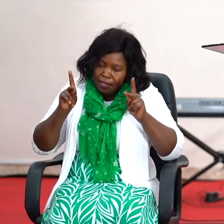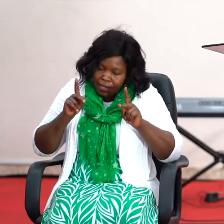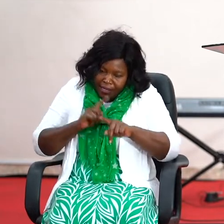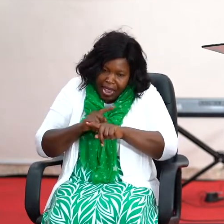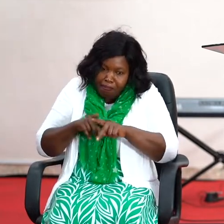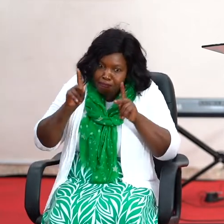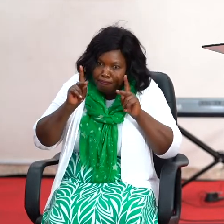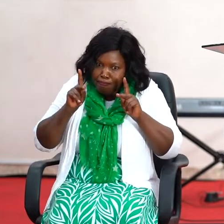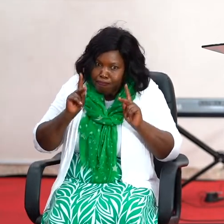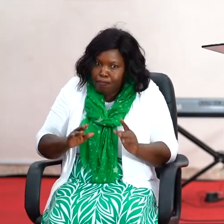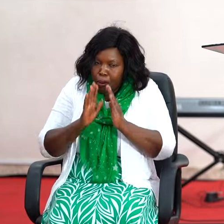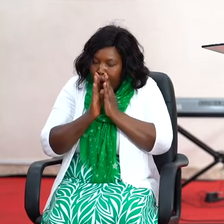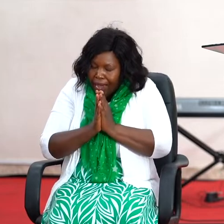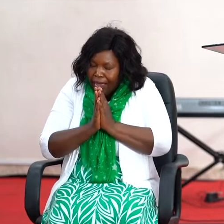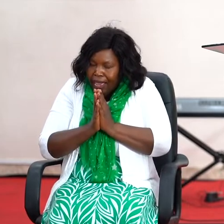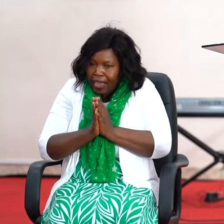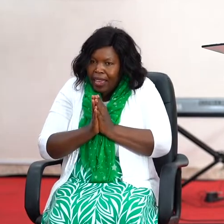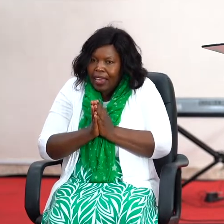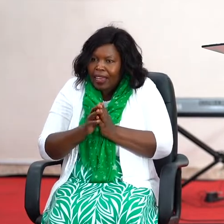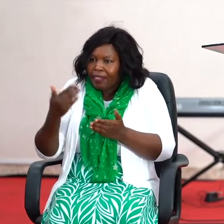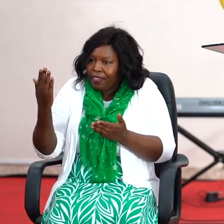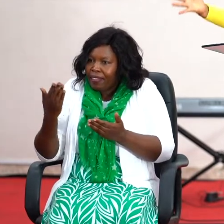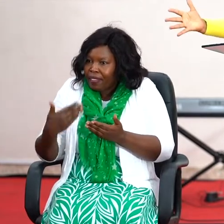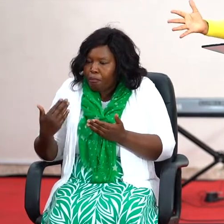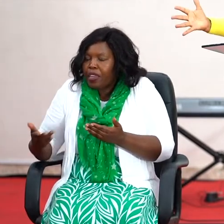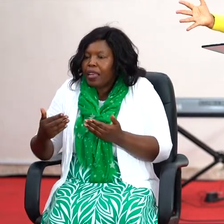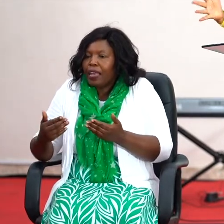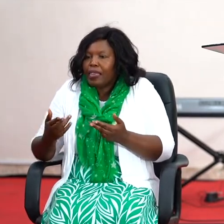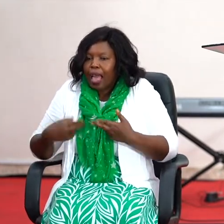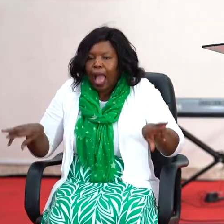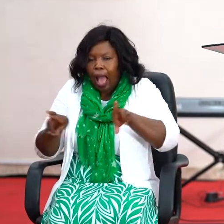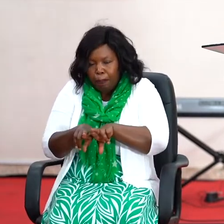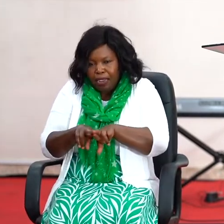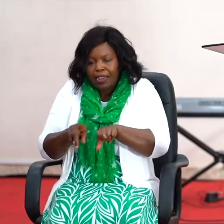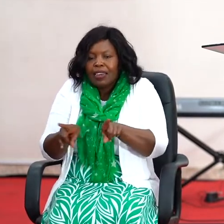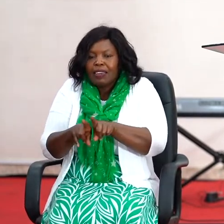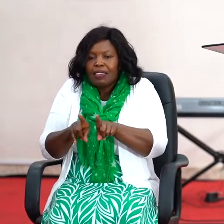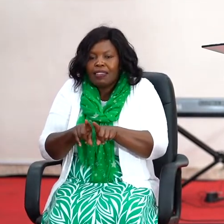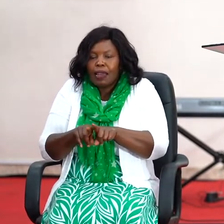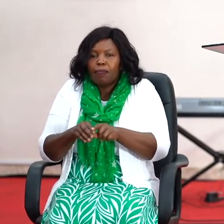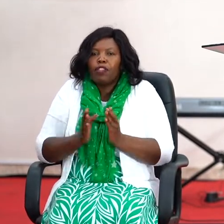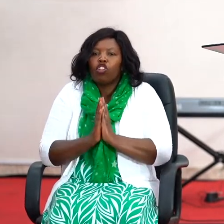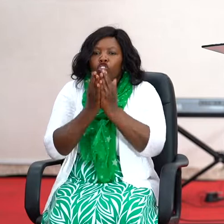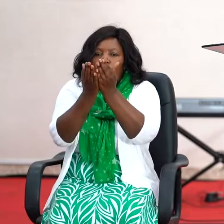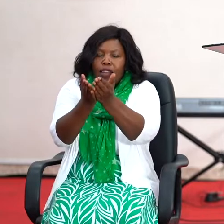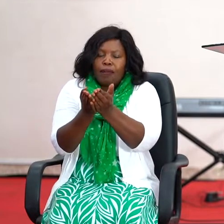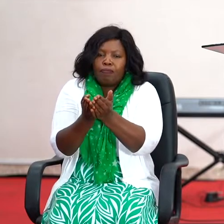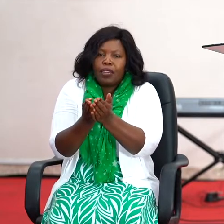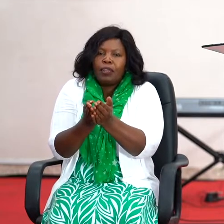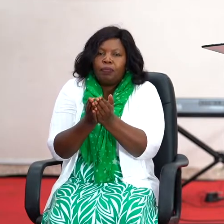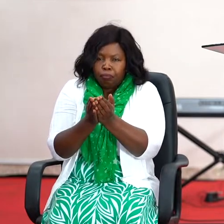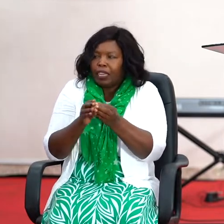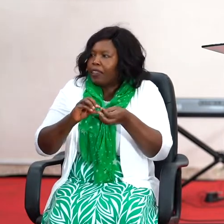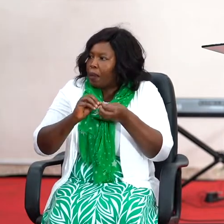prayed, something always used to be done. Sometimes a sacrifice. Like in Numbers 25, you can read what